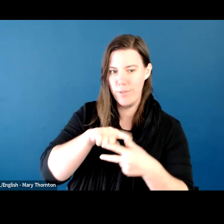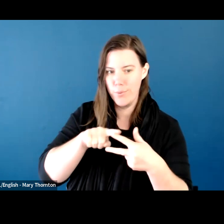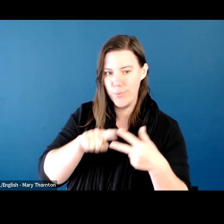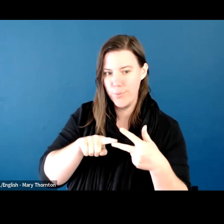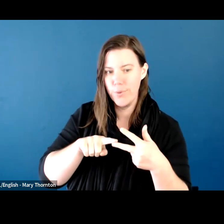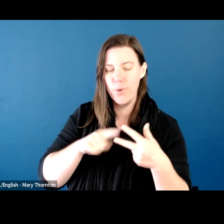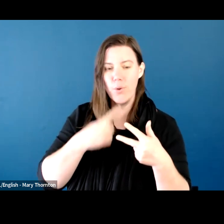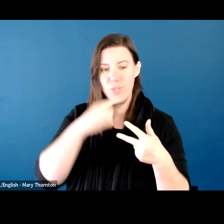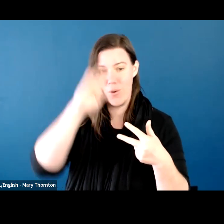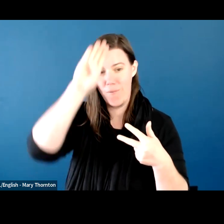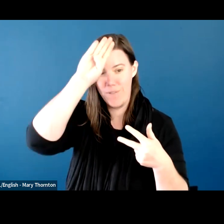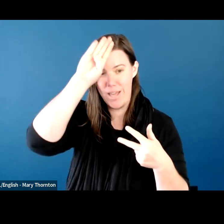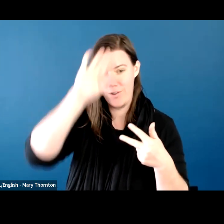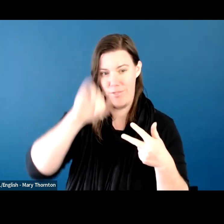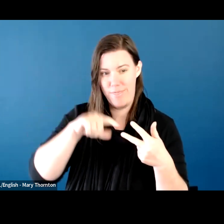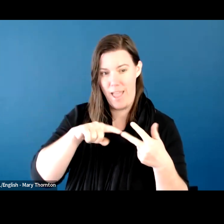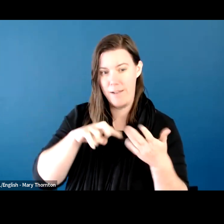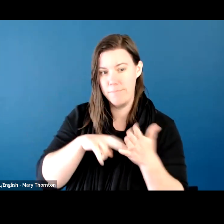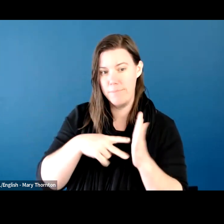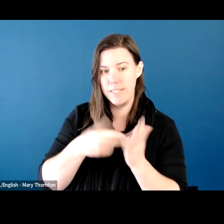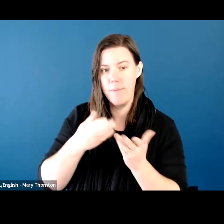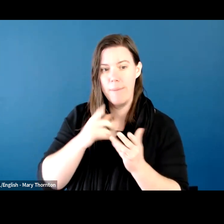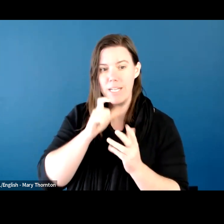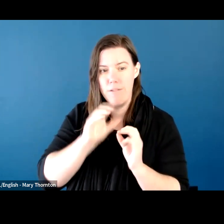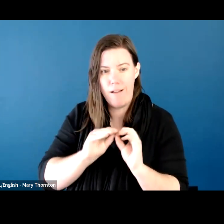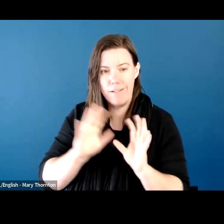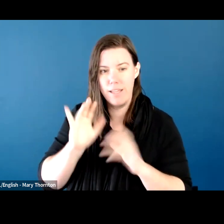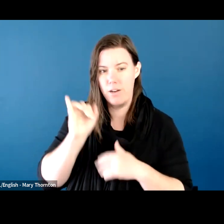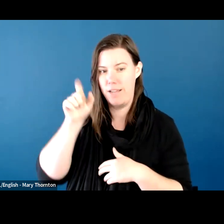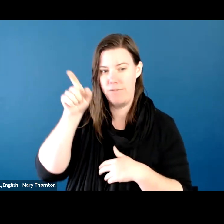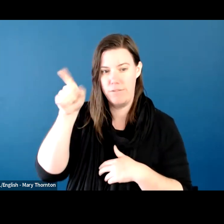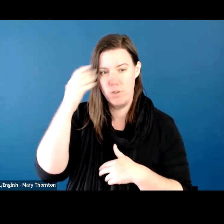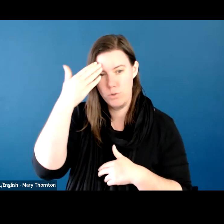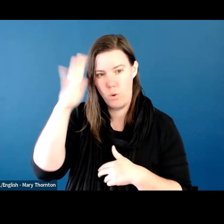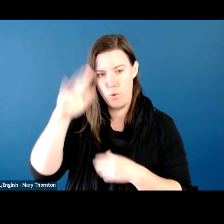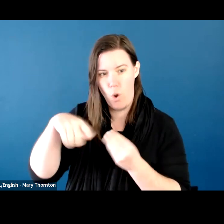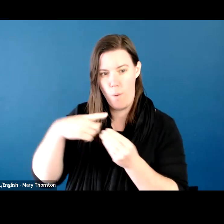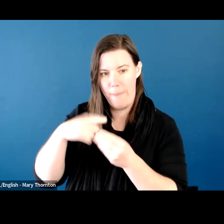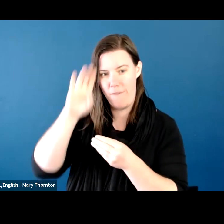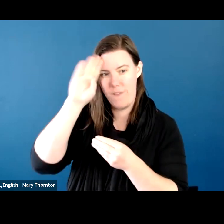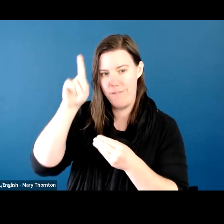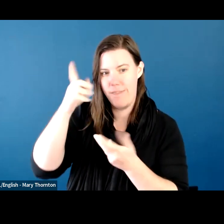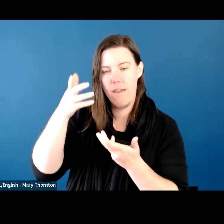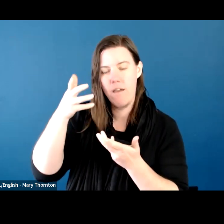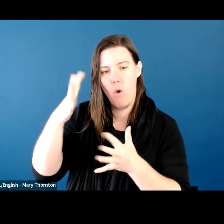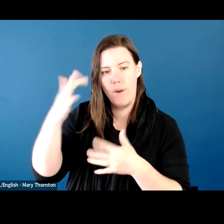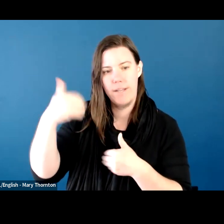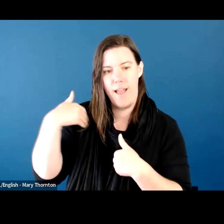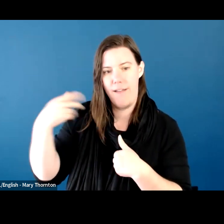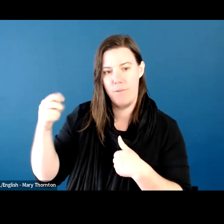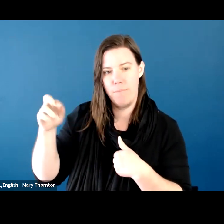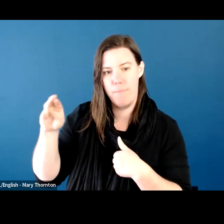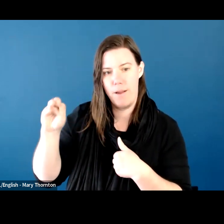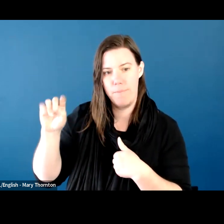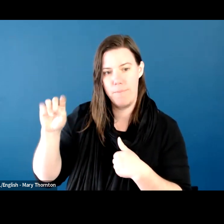not clear to everyone who maybe has not interacted with fire or doesn't have that expertise that it's. I'm not sure that everyone